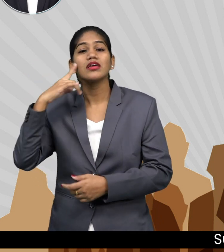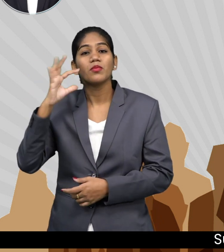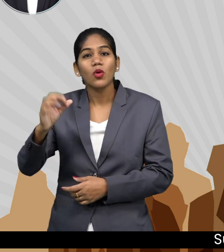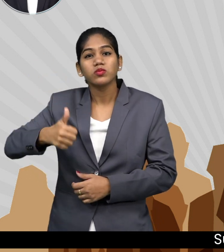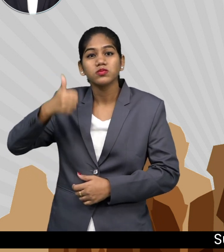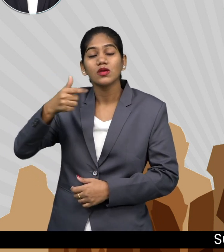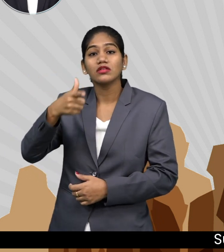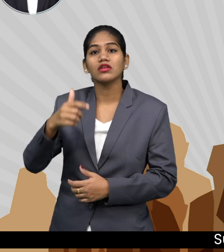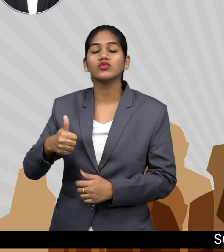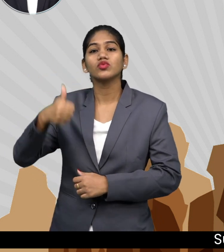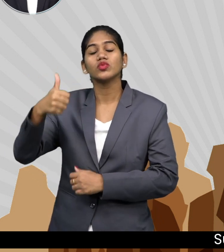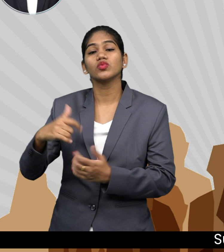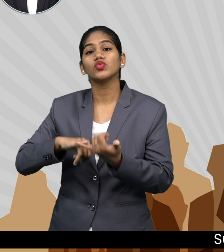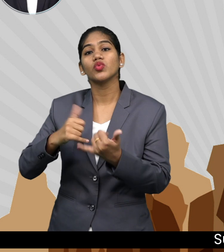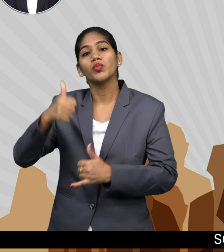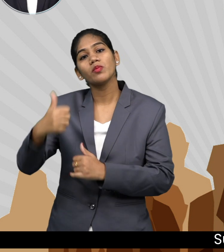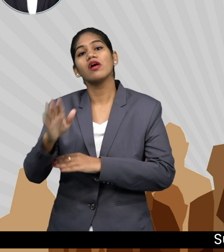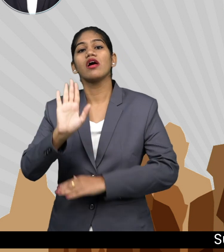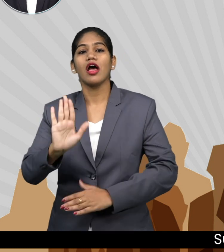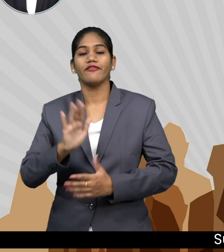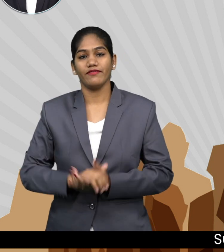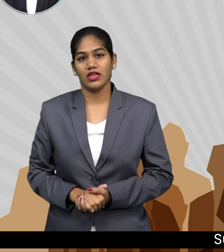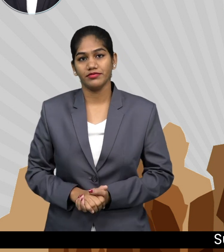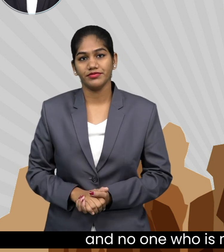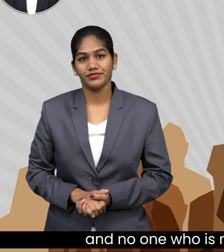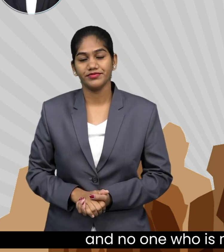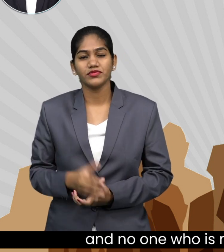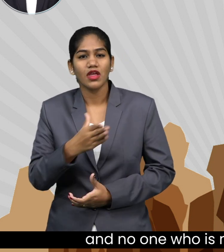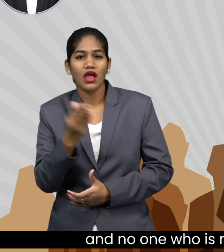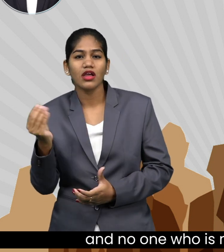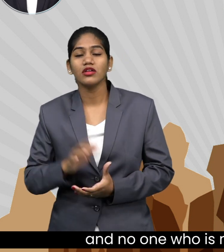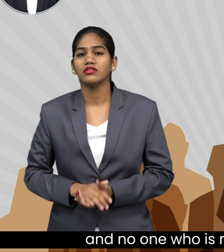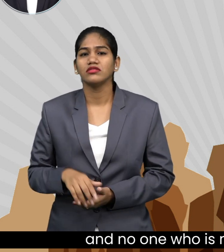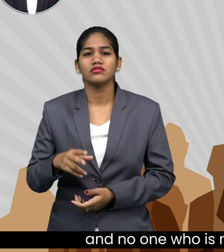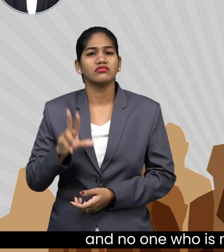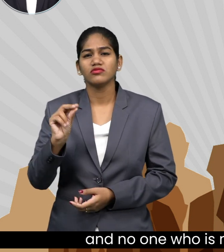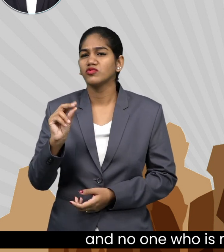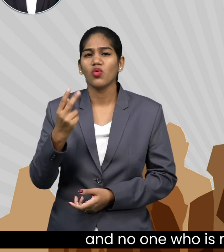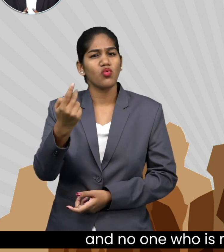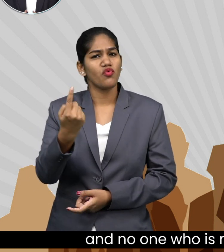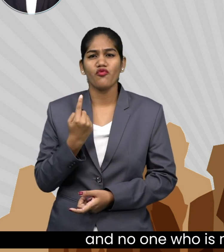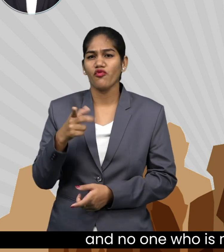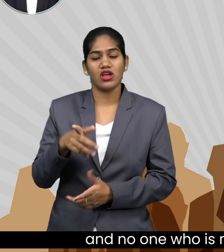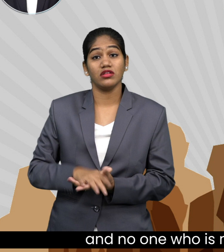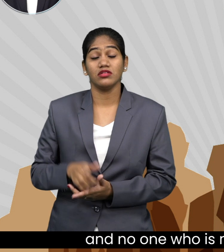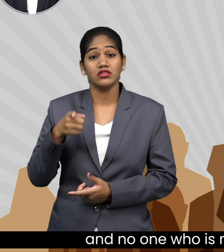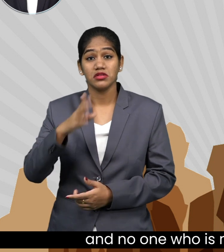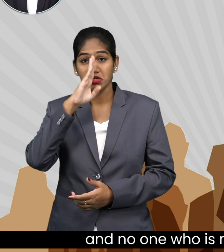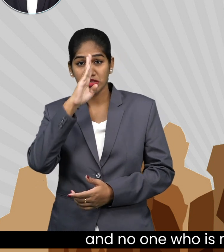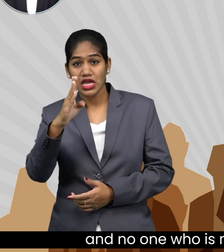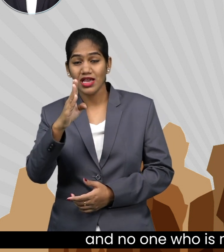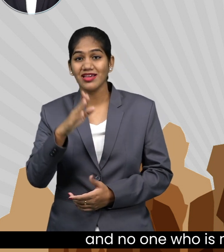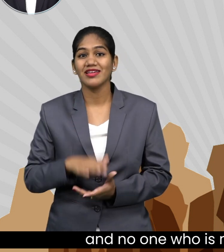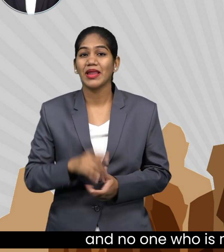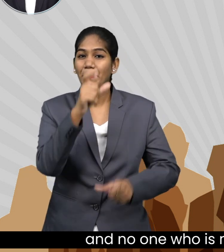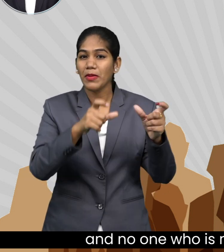and no one who is not directly elected